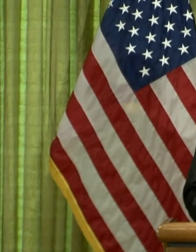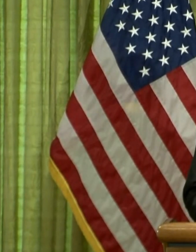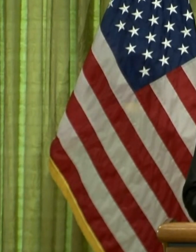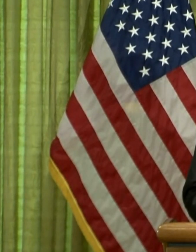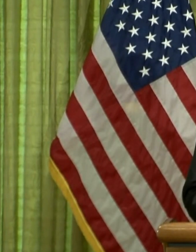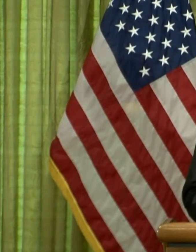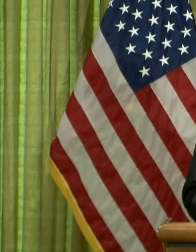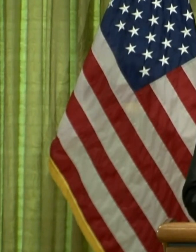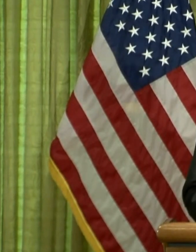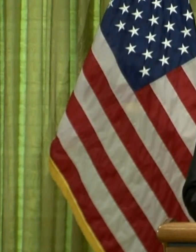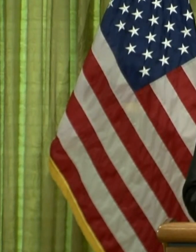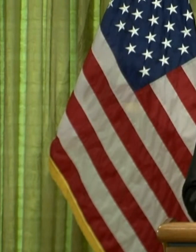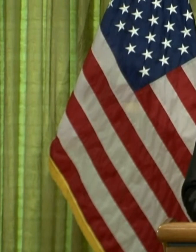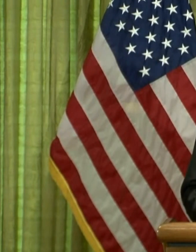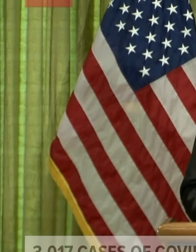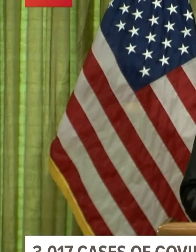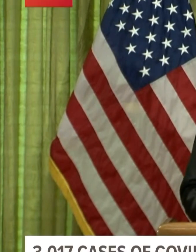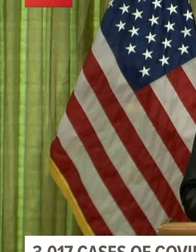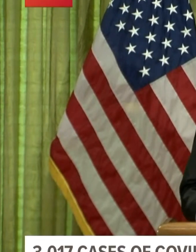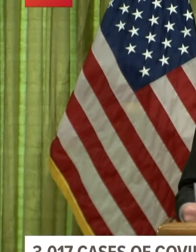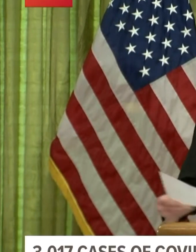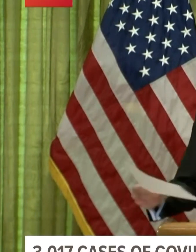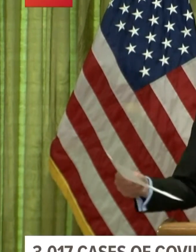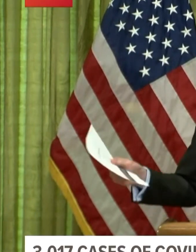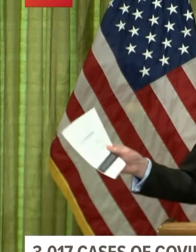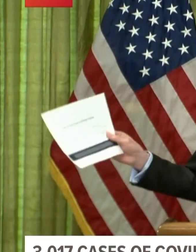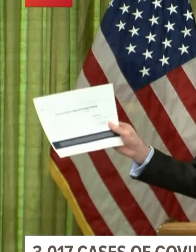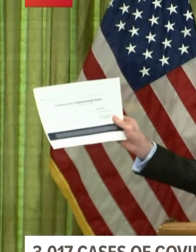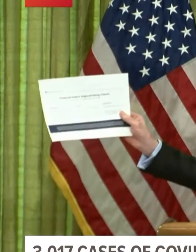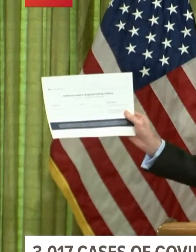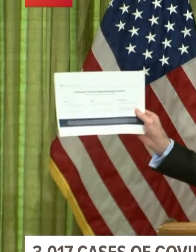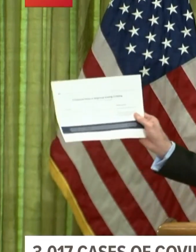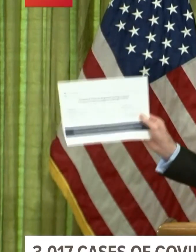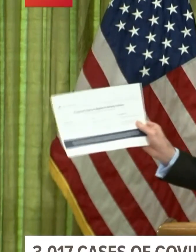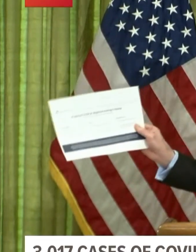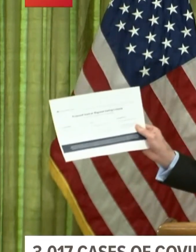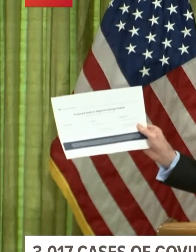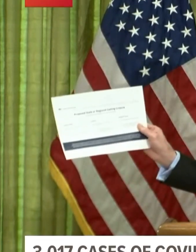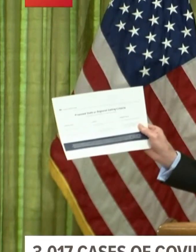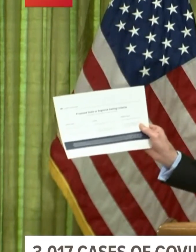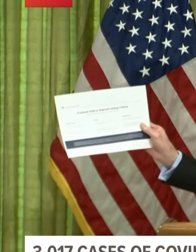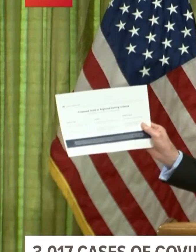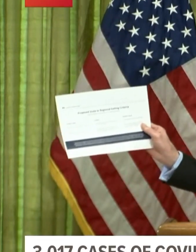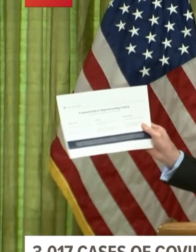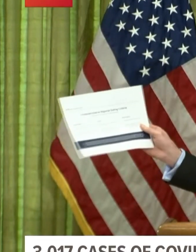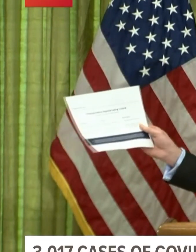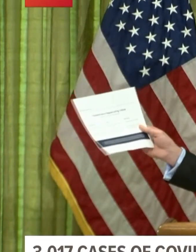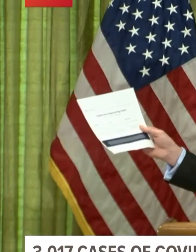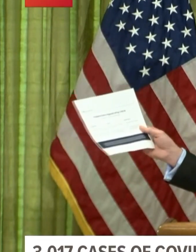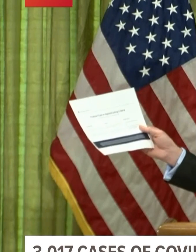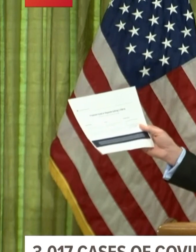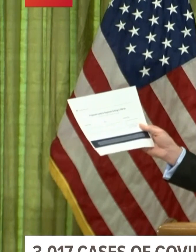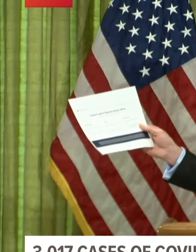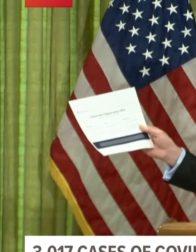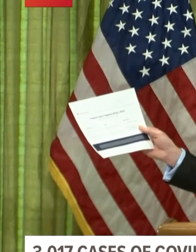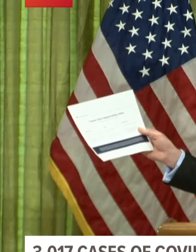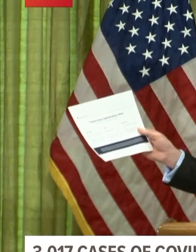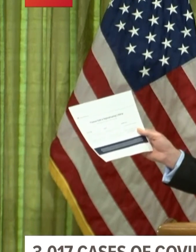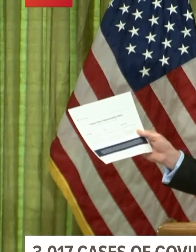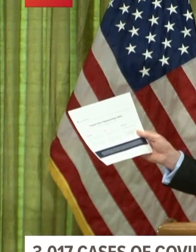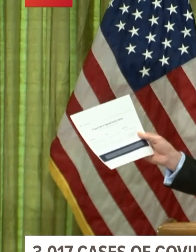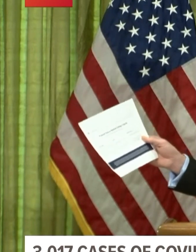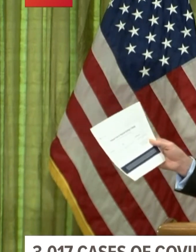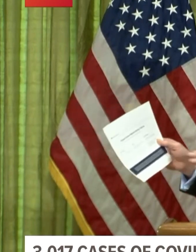phases that the White House released. And it's in this form, as you can recall, where you had the